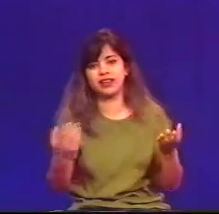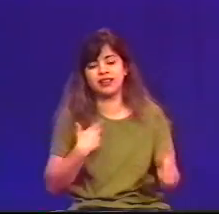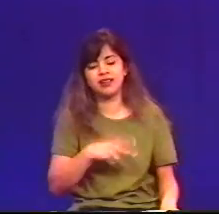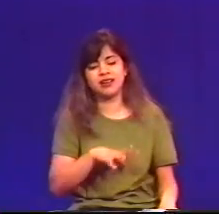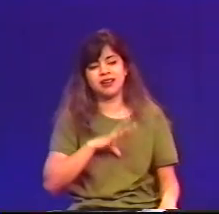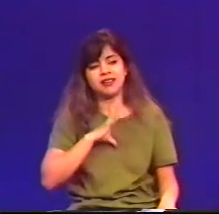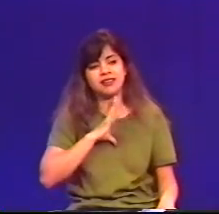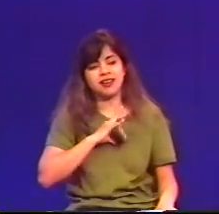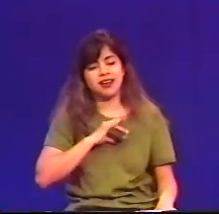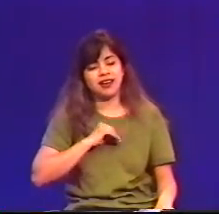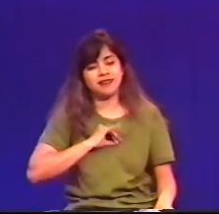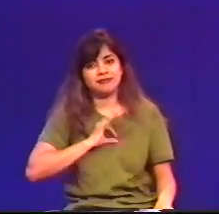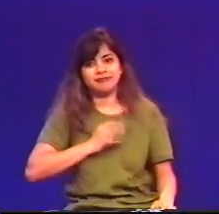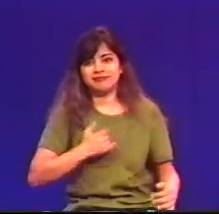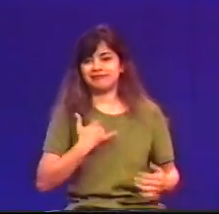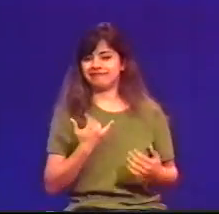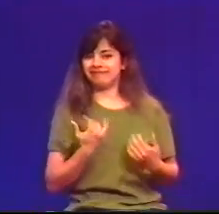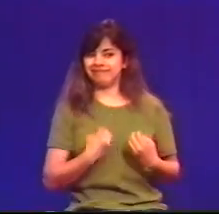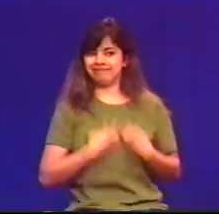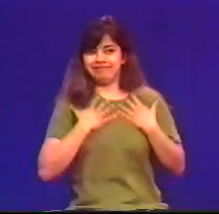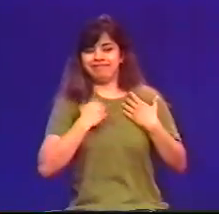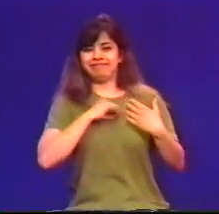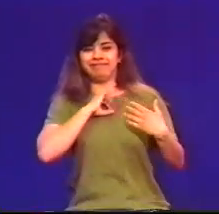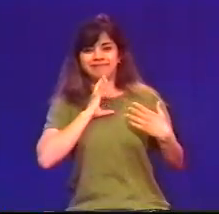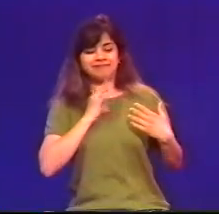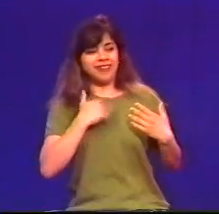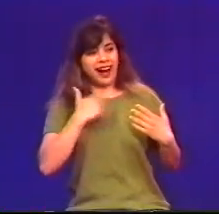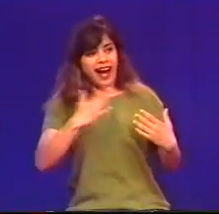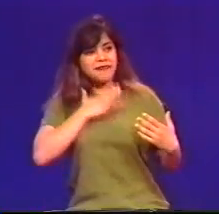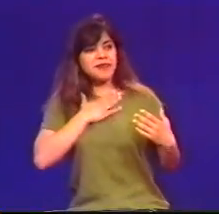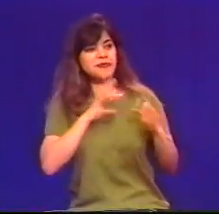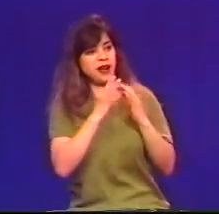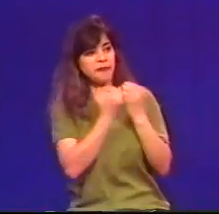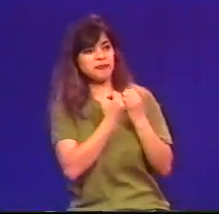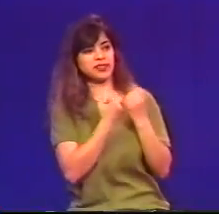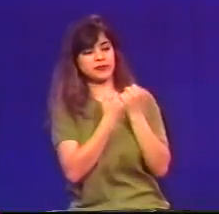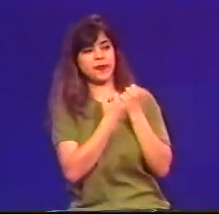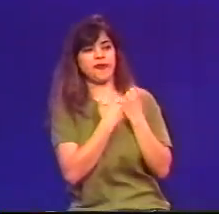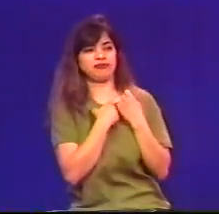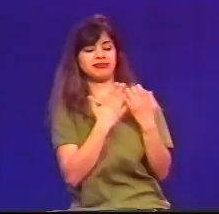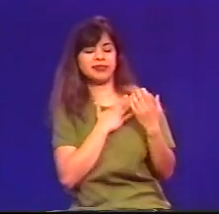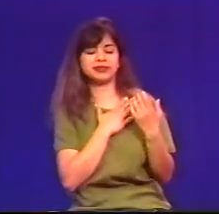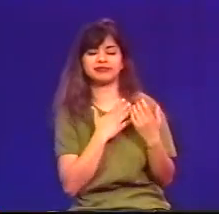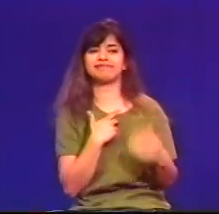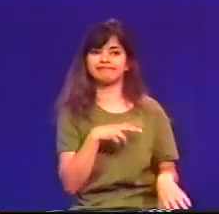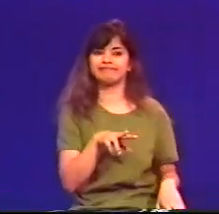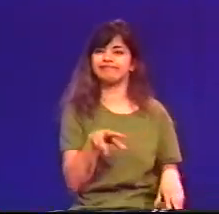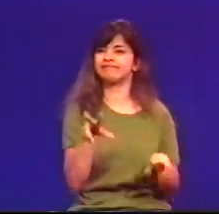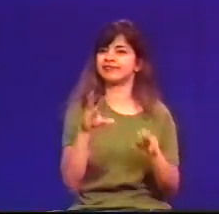There are so many more things that I'm able to enjoy with the benefit of captioning that I never would have been able to enjoy before.